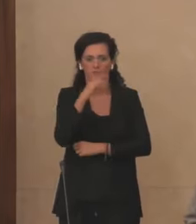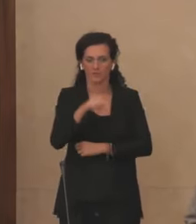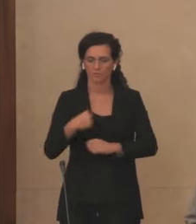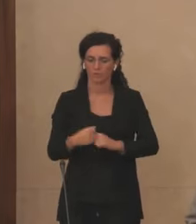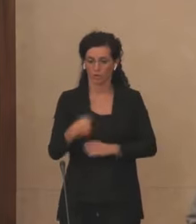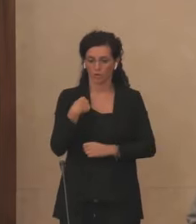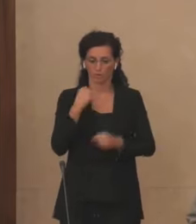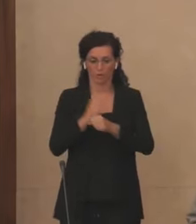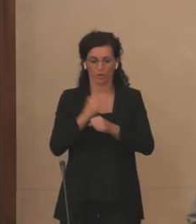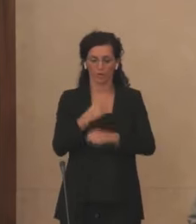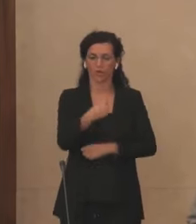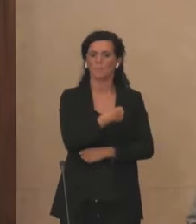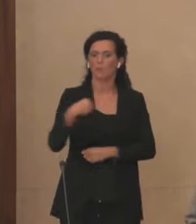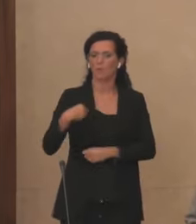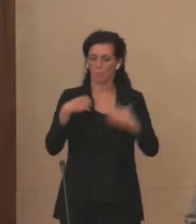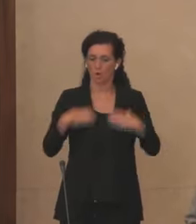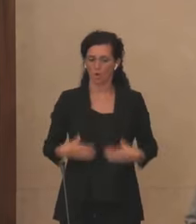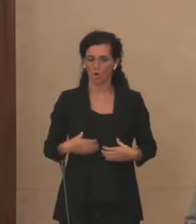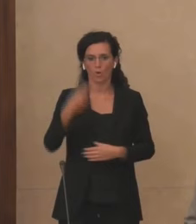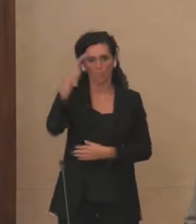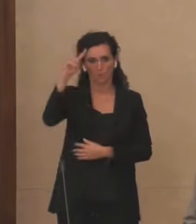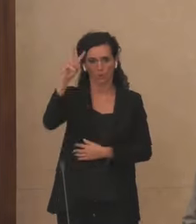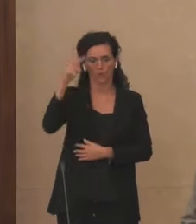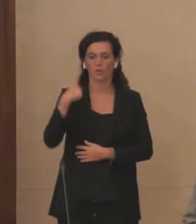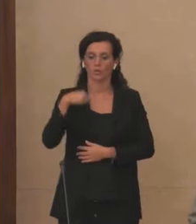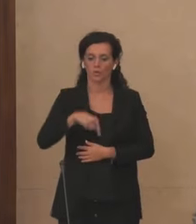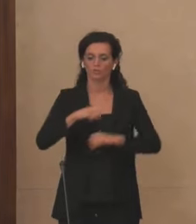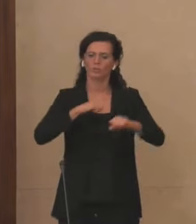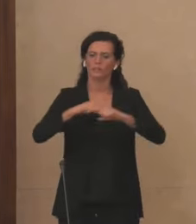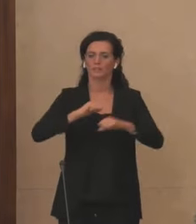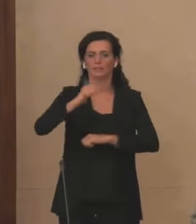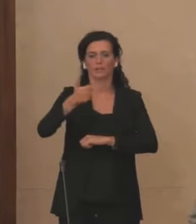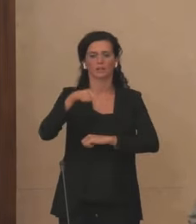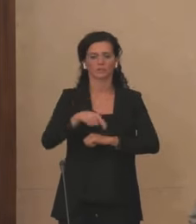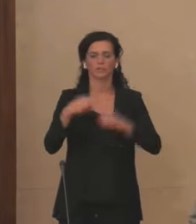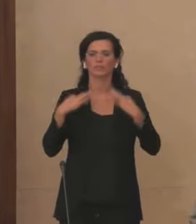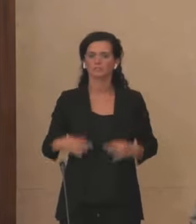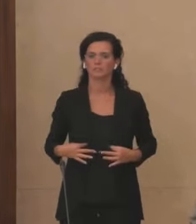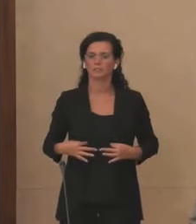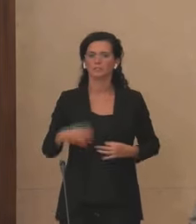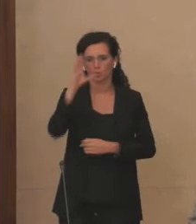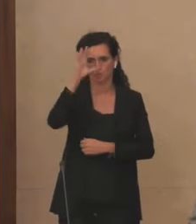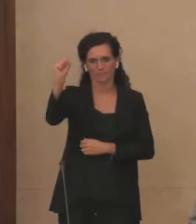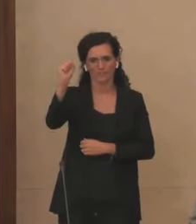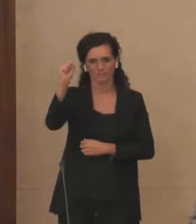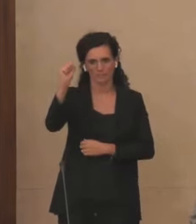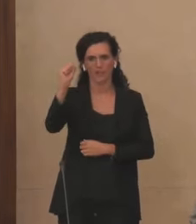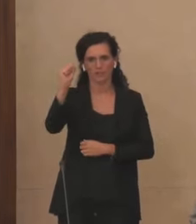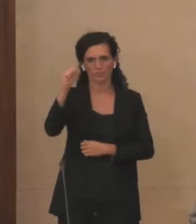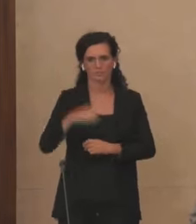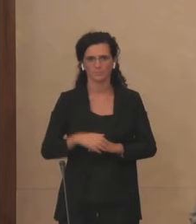director of the High Altitude Institute of my university, Universidad Peruana Cayetano Heredia from Lima, Peru.